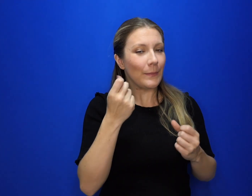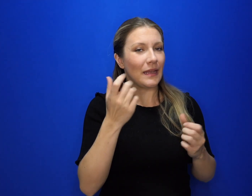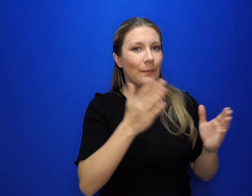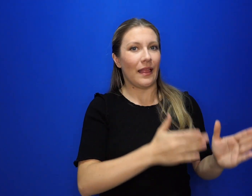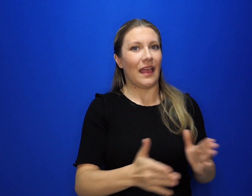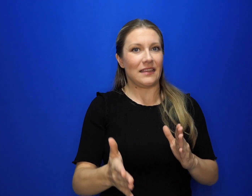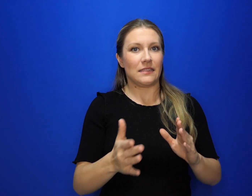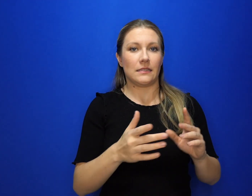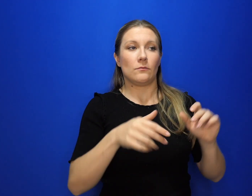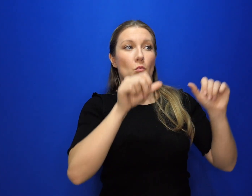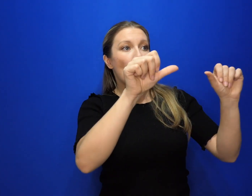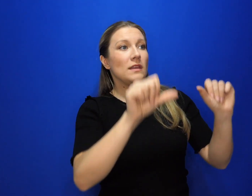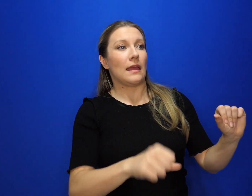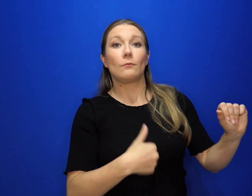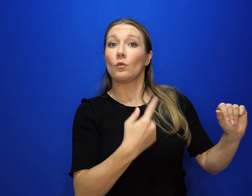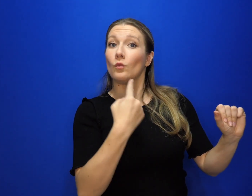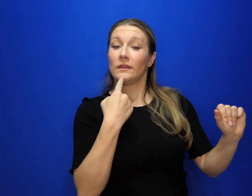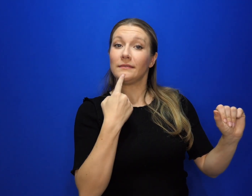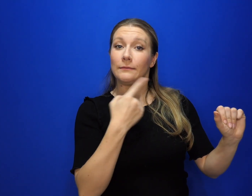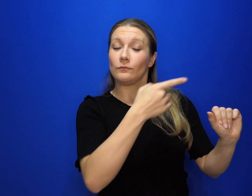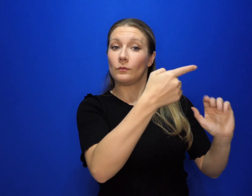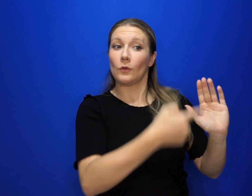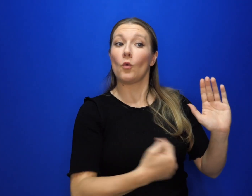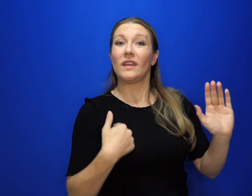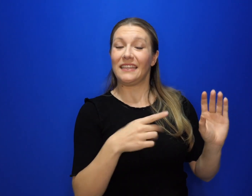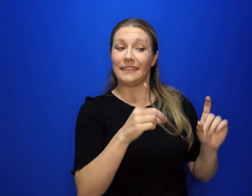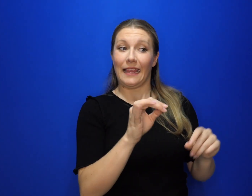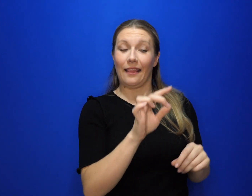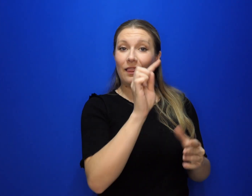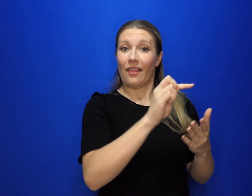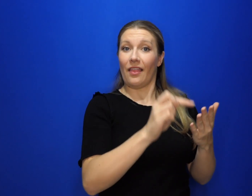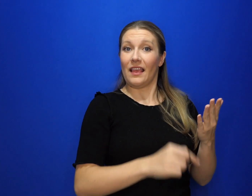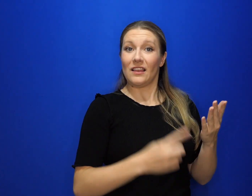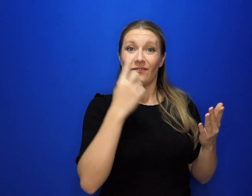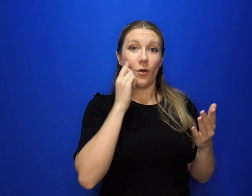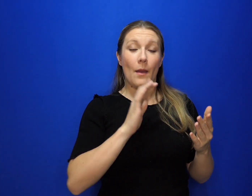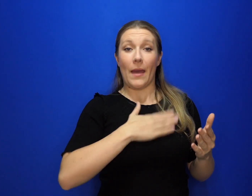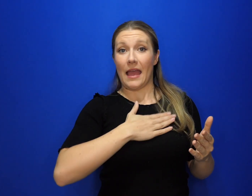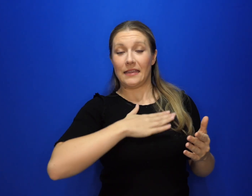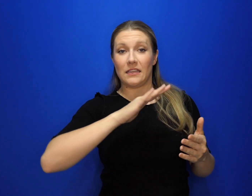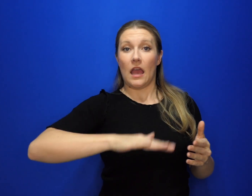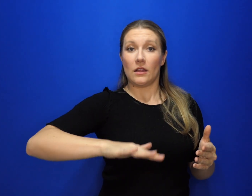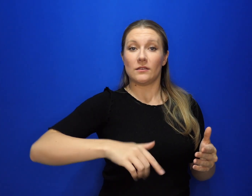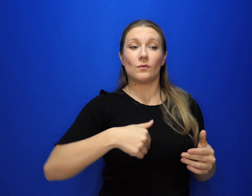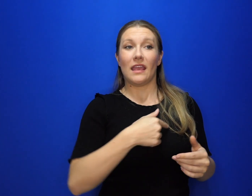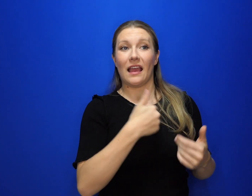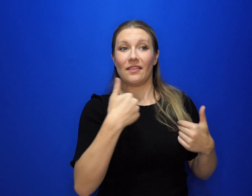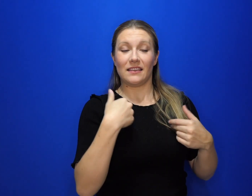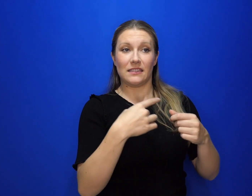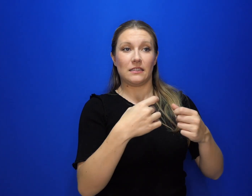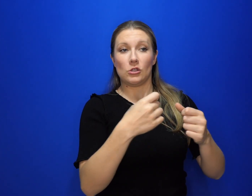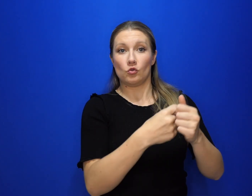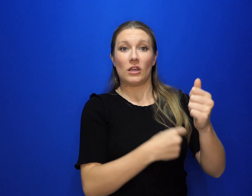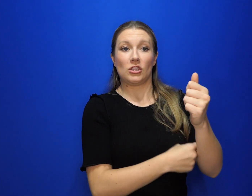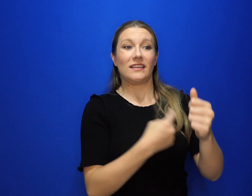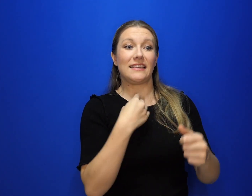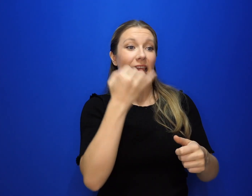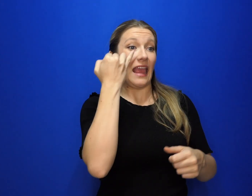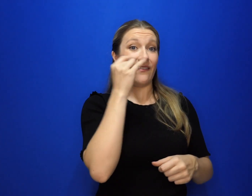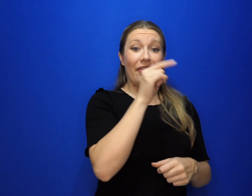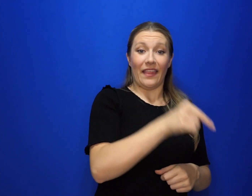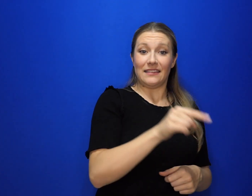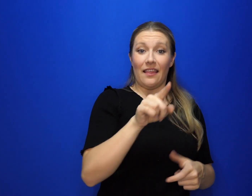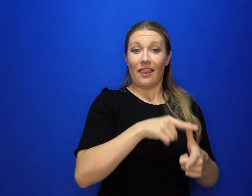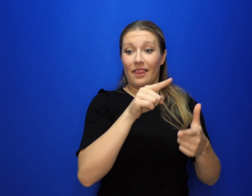many plans posted. We've done this for our child, or we have these instructional, decision matrix that if this, then this,